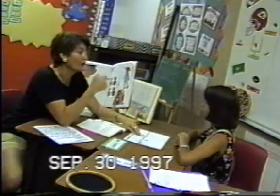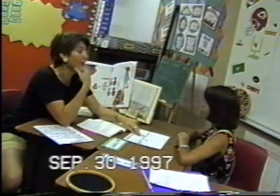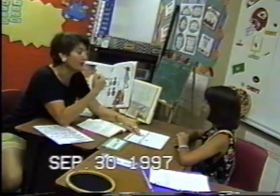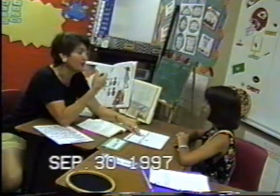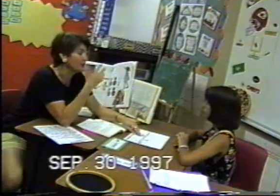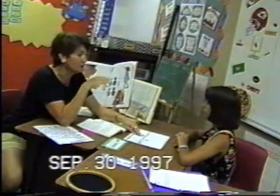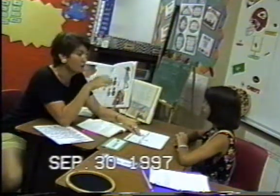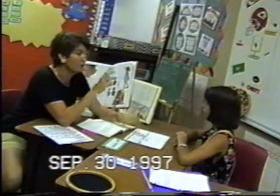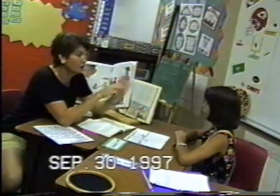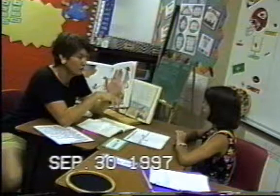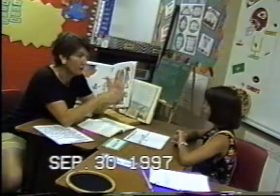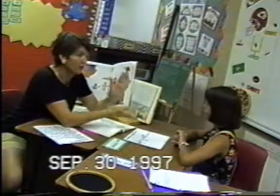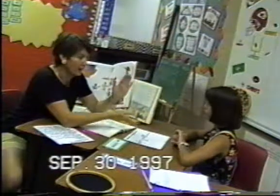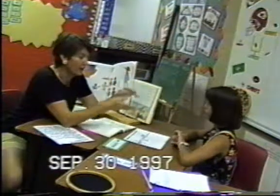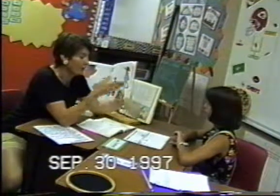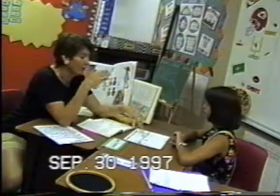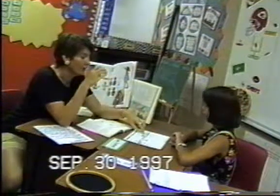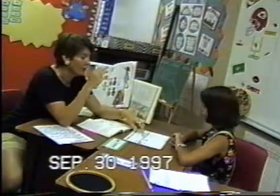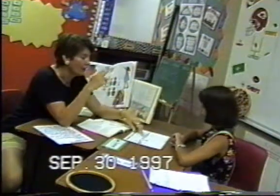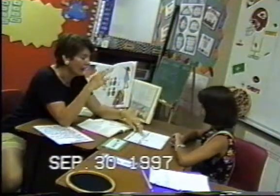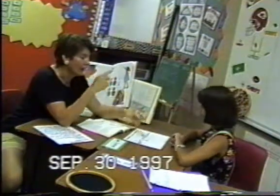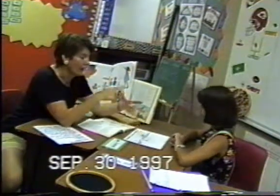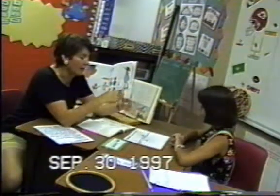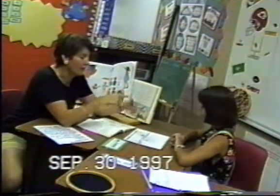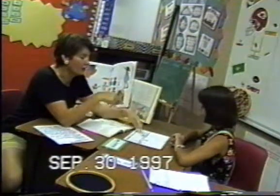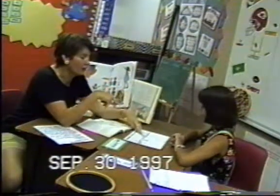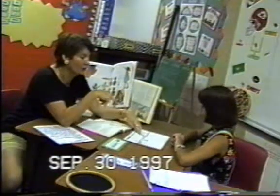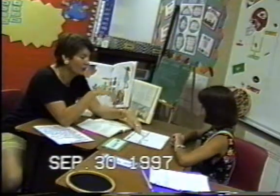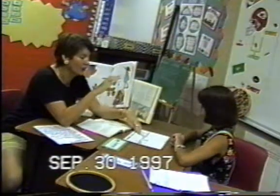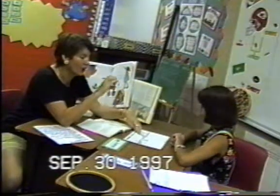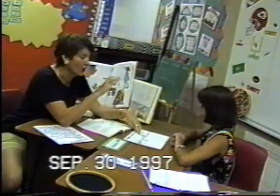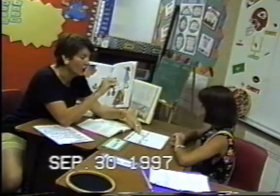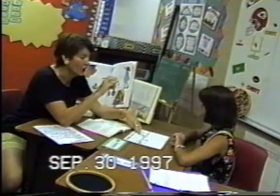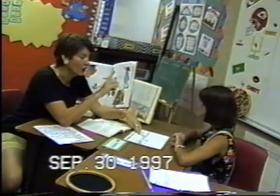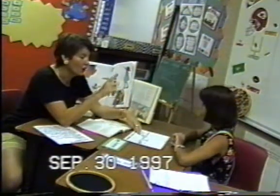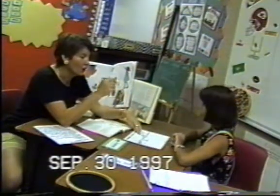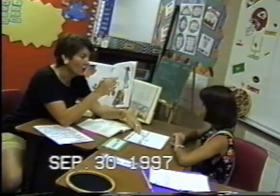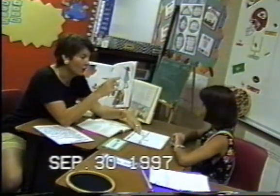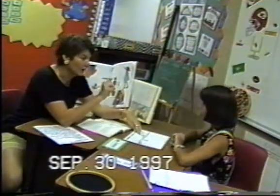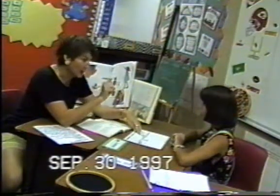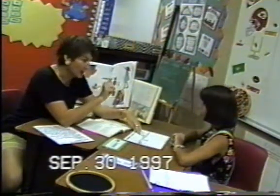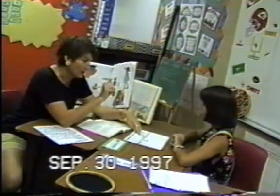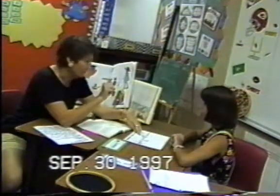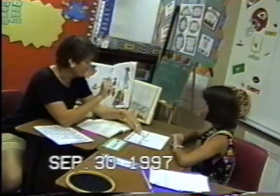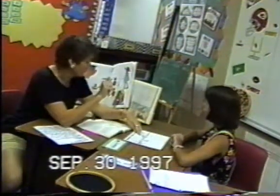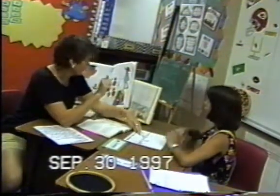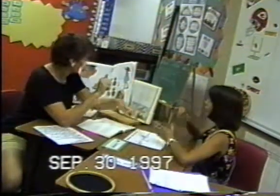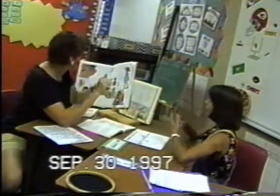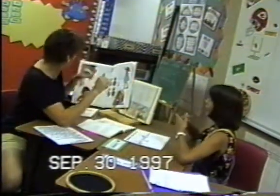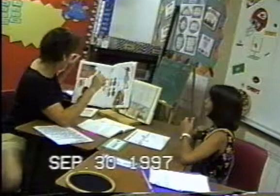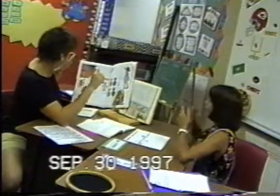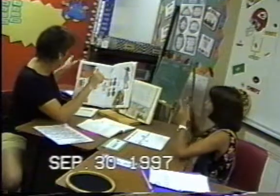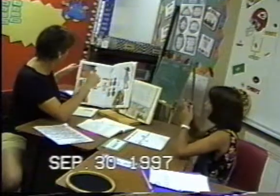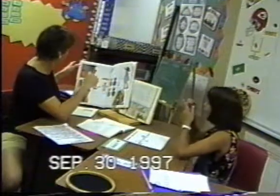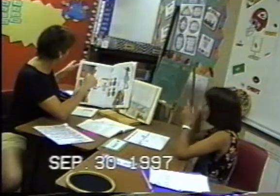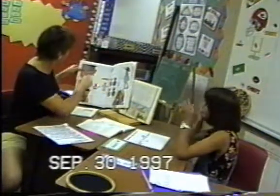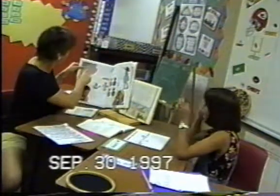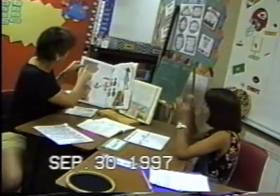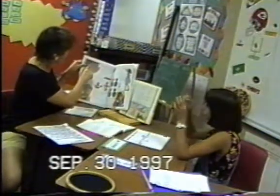there is movement there. Okay, and then it goes to the cochlea. Okay, That has tiny